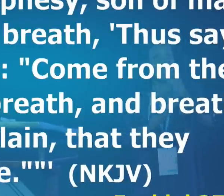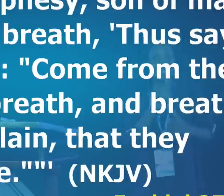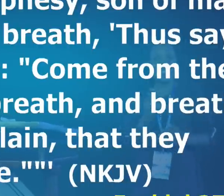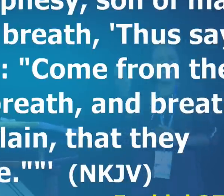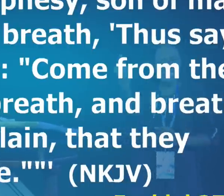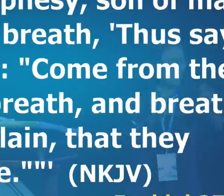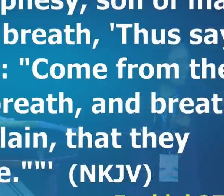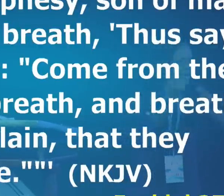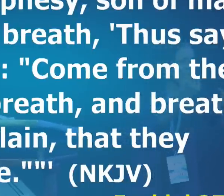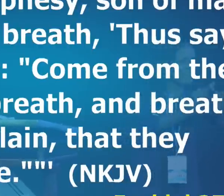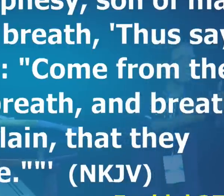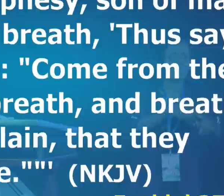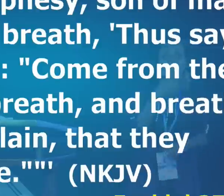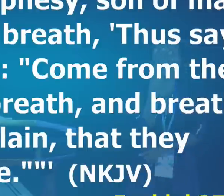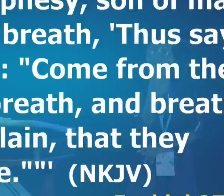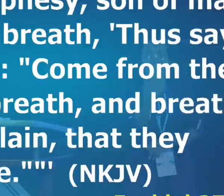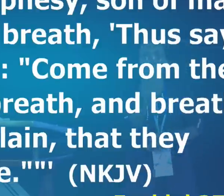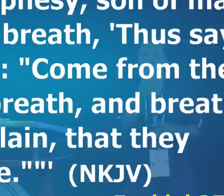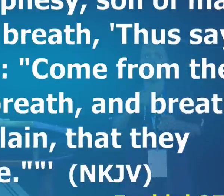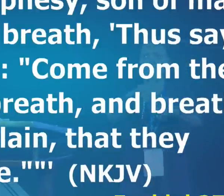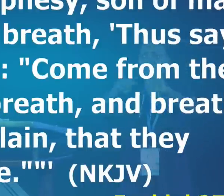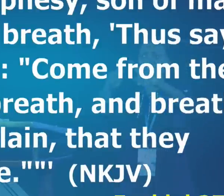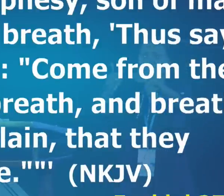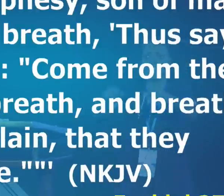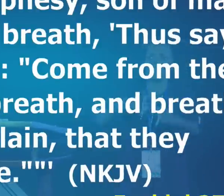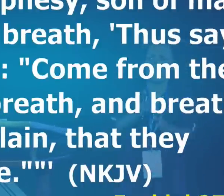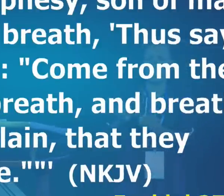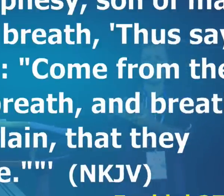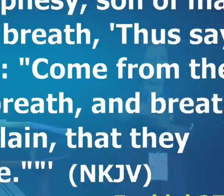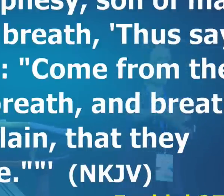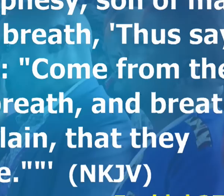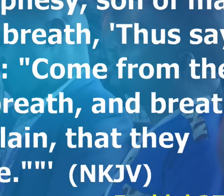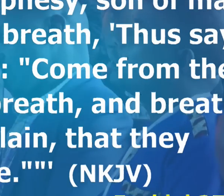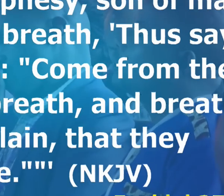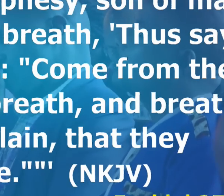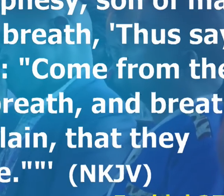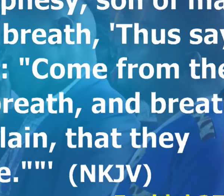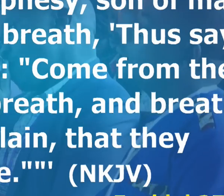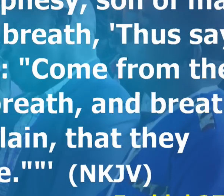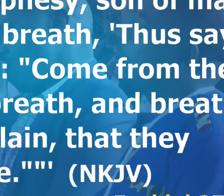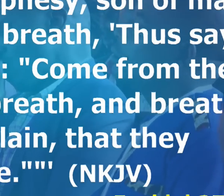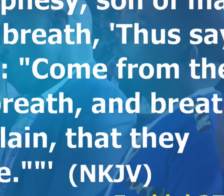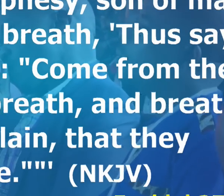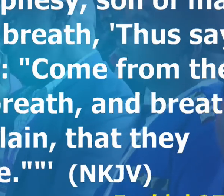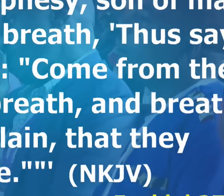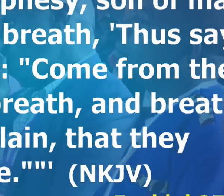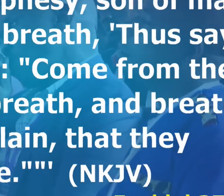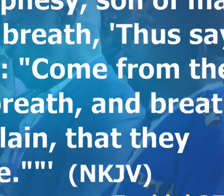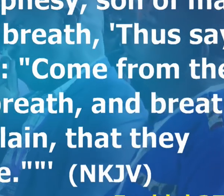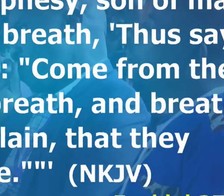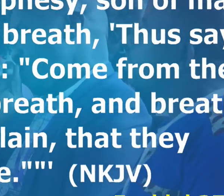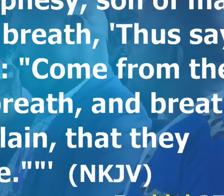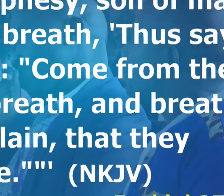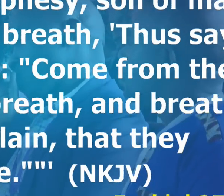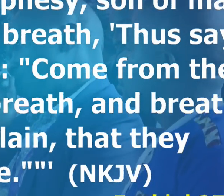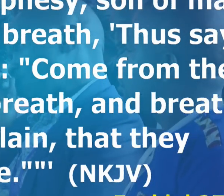the four winds, O breath, and breath on these slain, that they may live.'